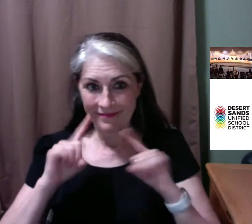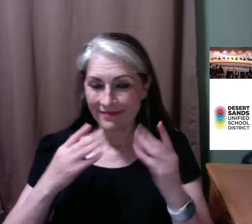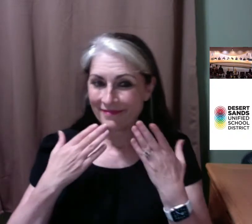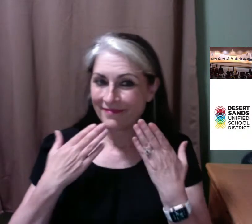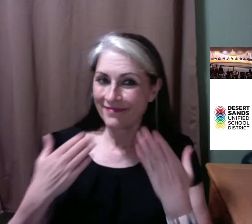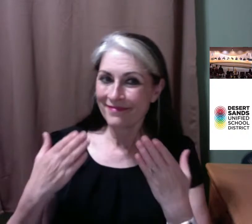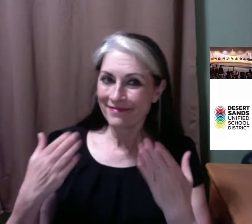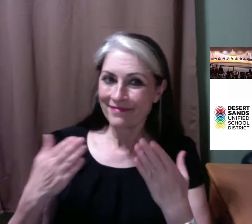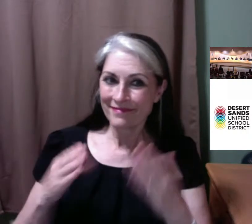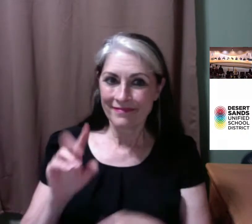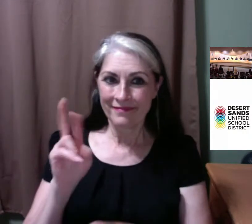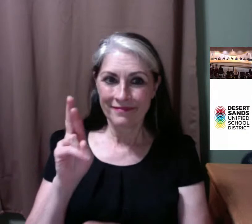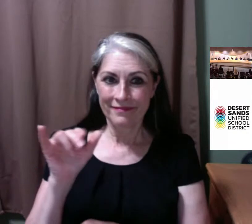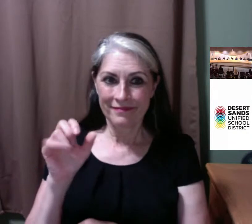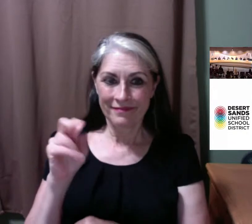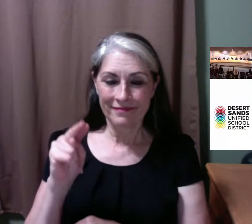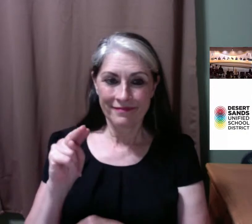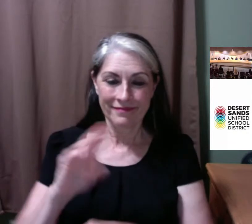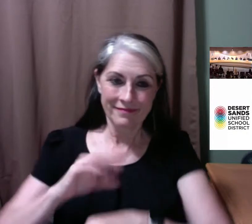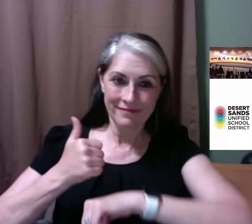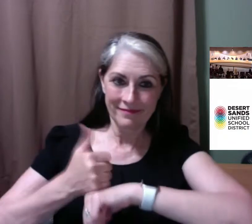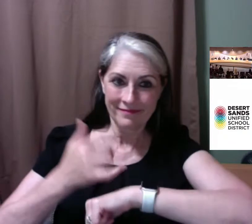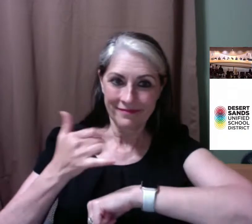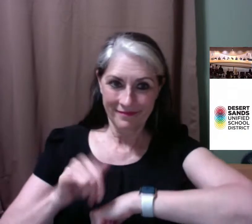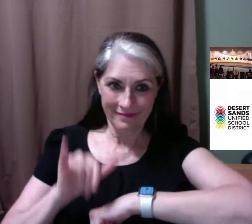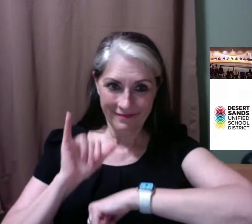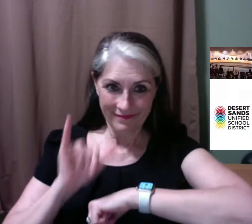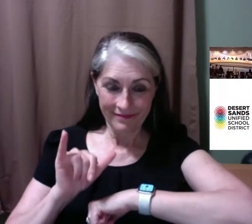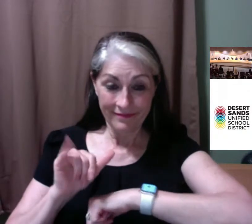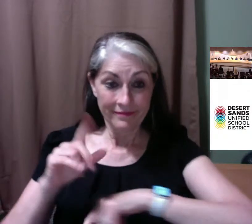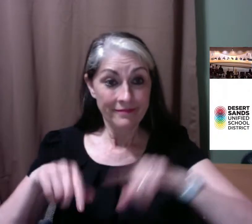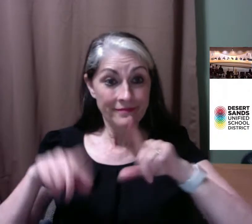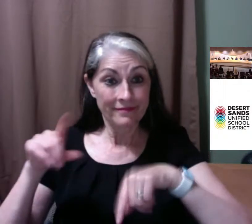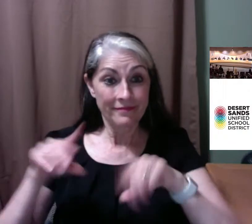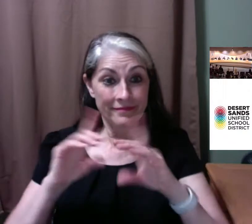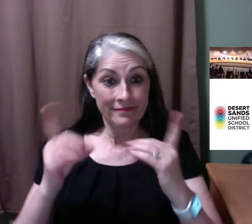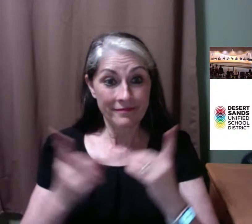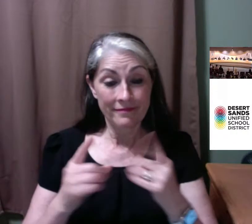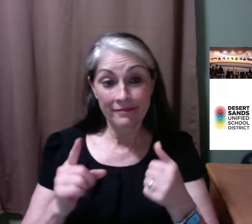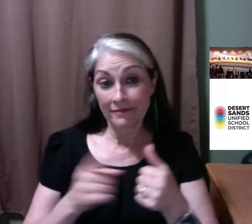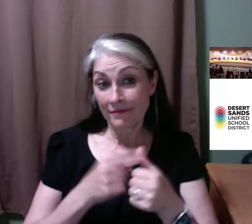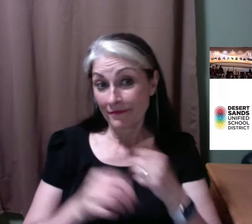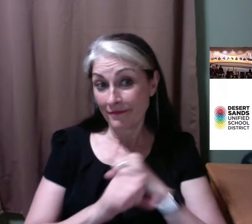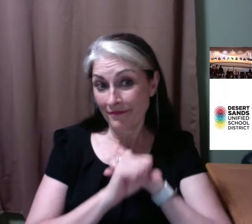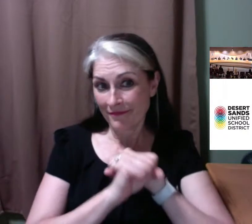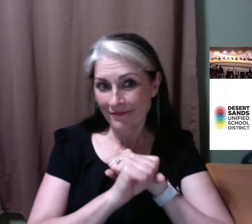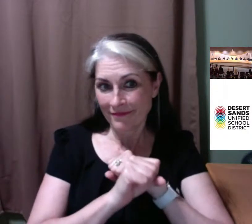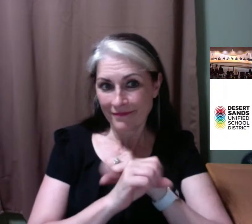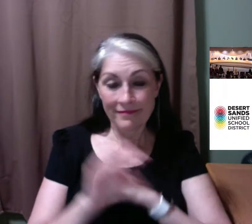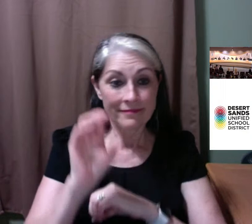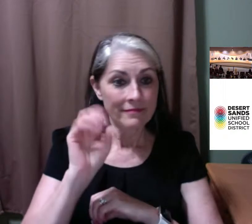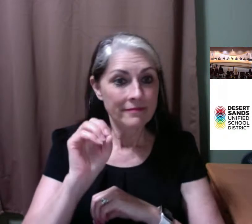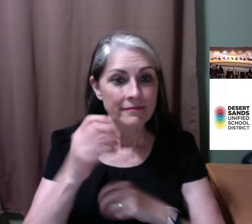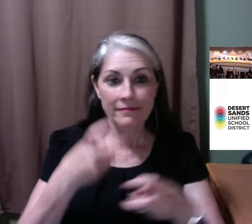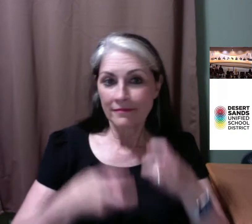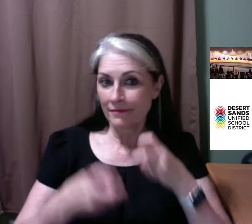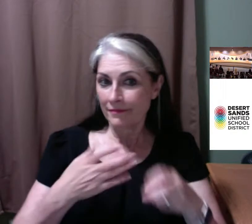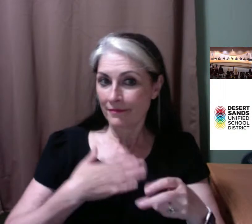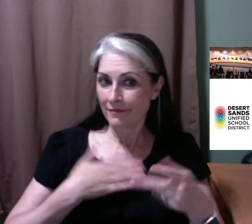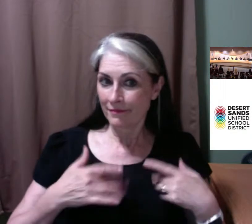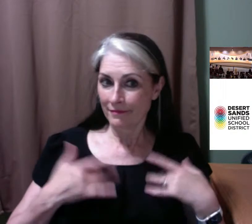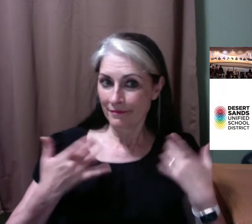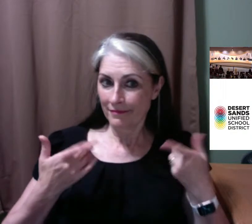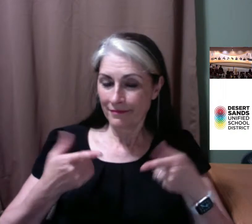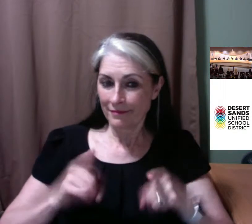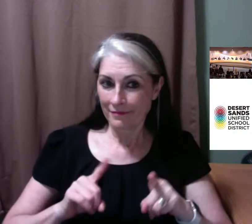Ryan, for setting the stage for that, because they actually did. With the various departments, first, security. I had zero issues in my event, and